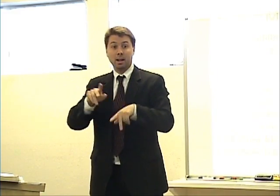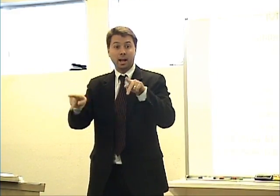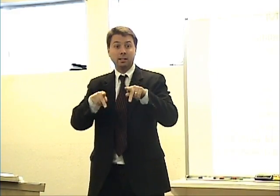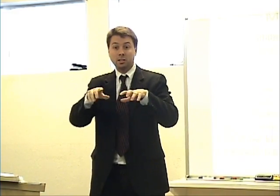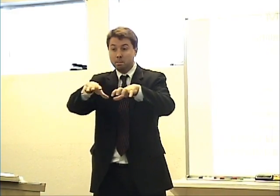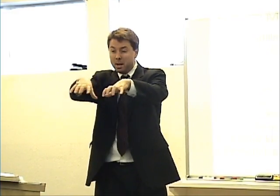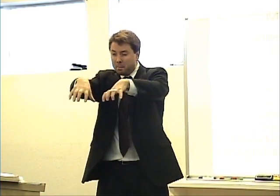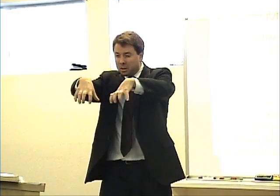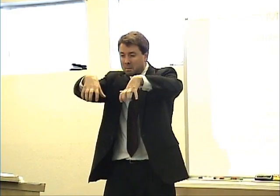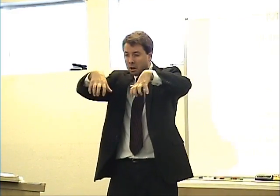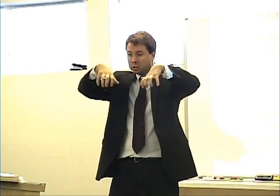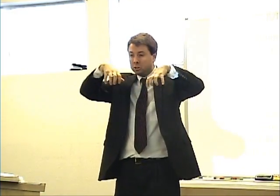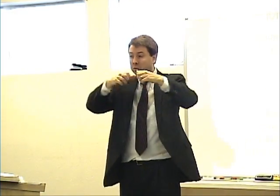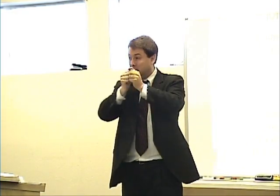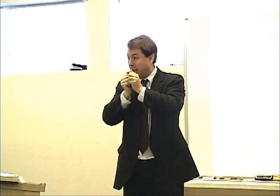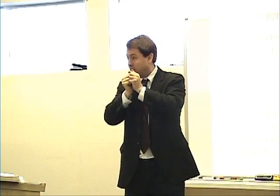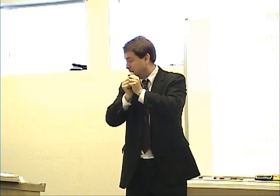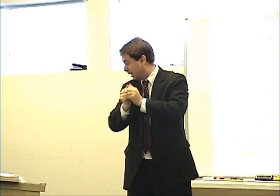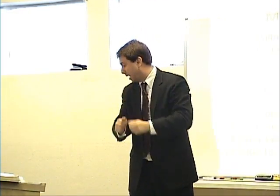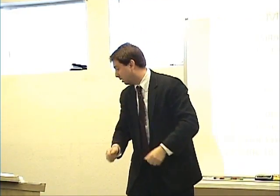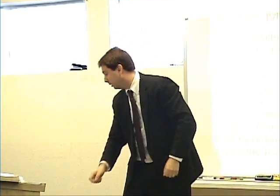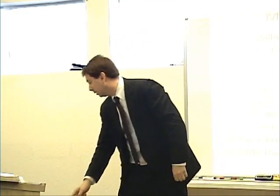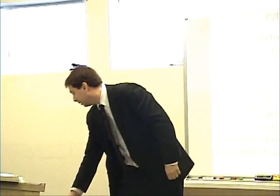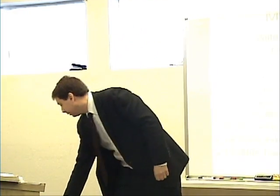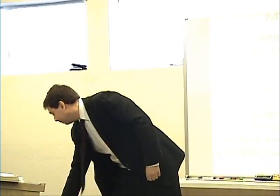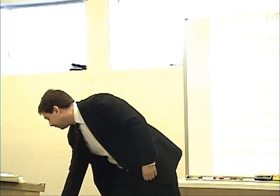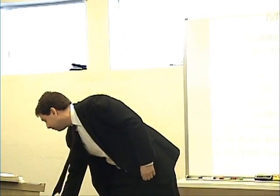And so people in a multitude gathered together.